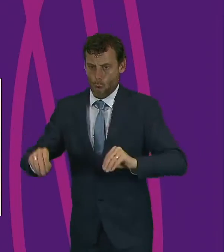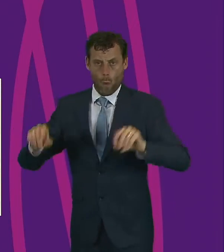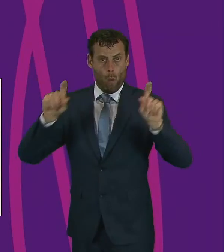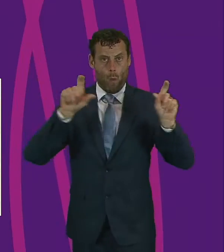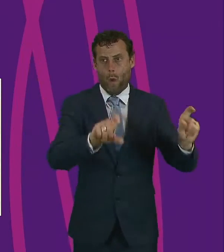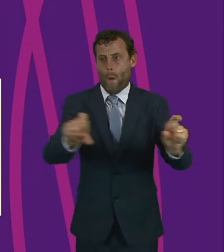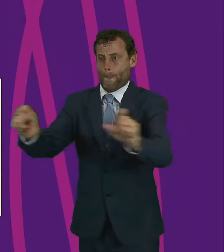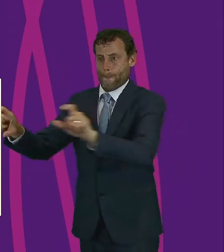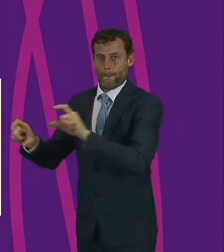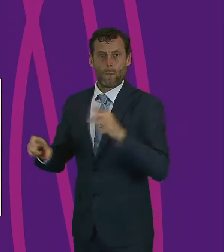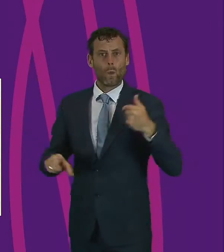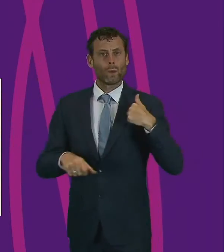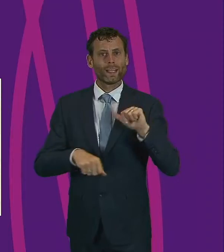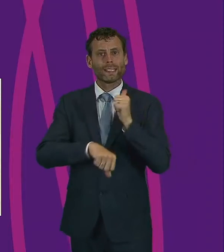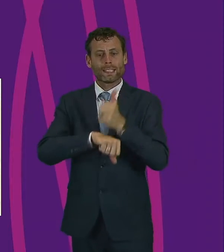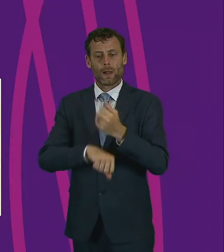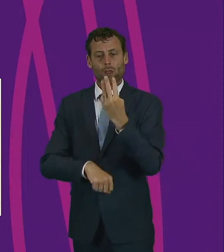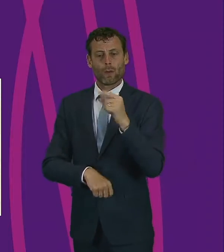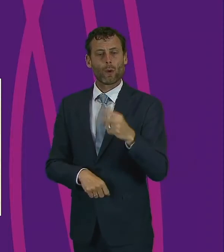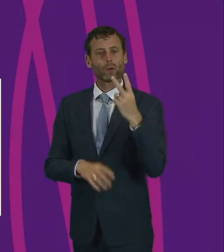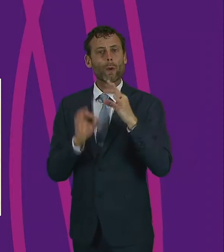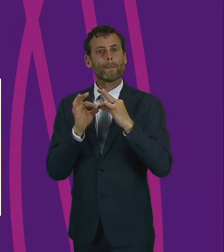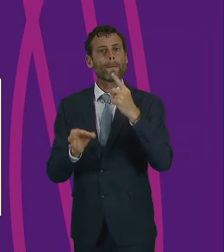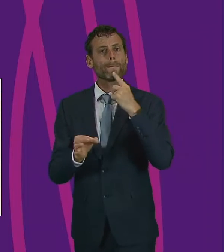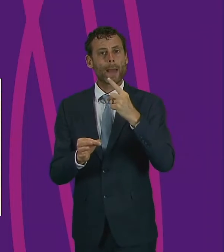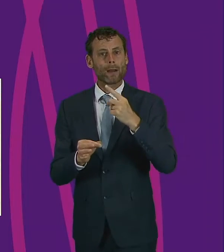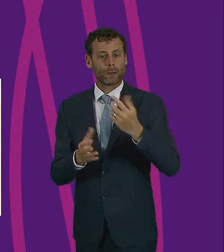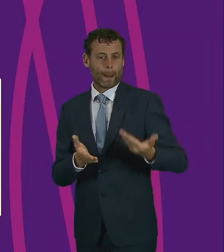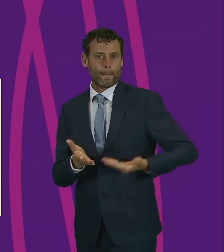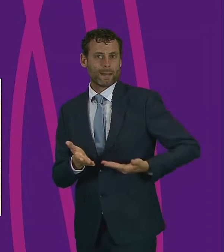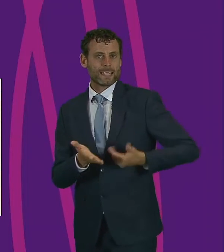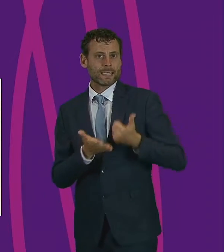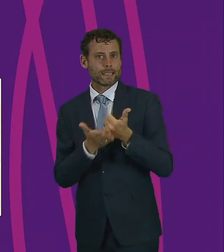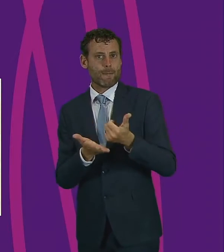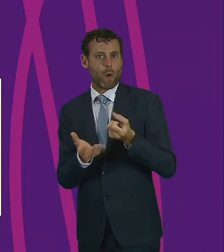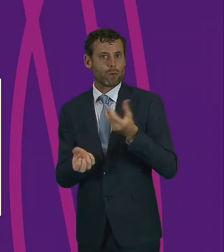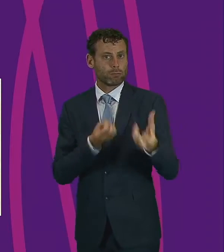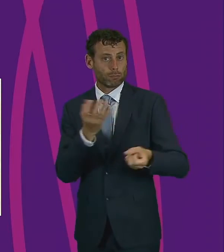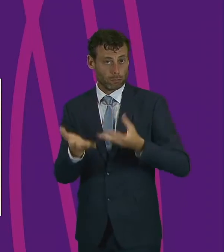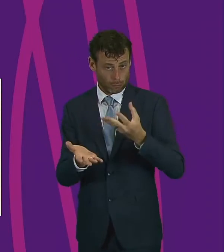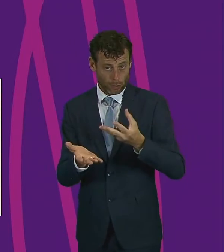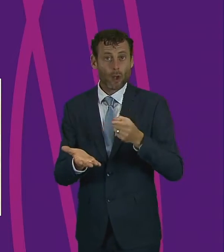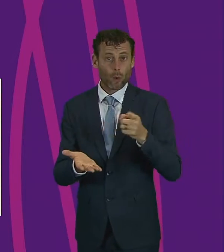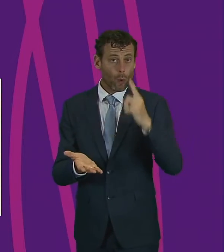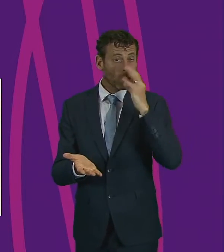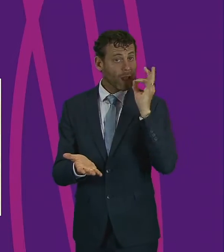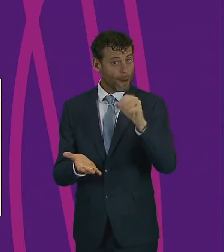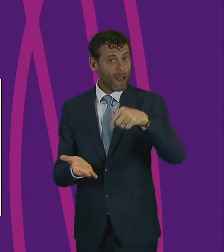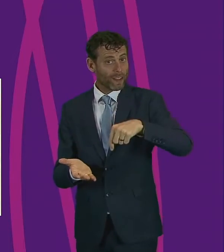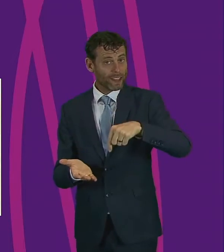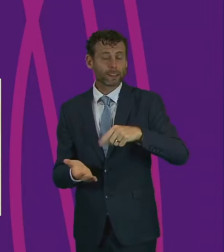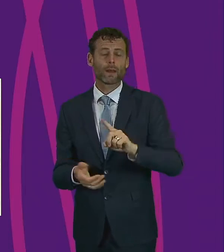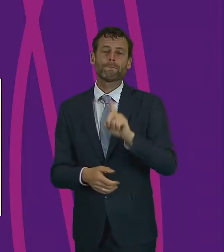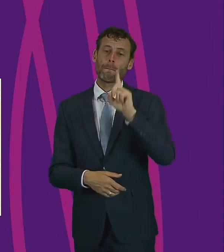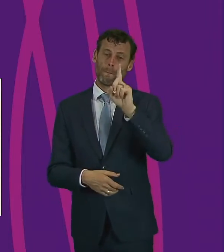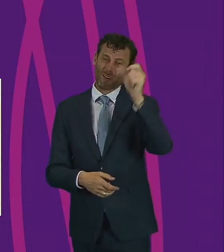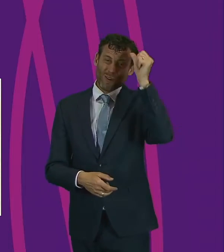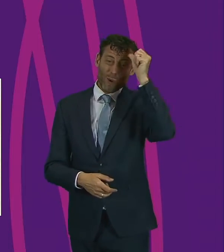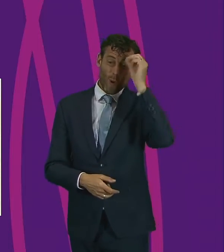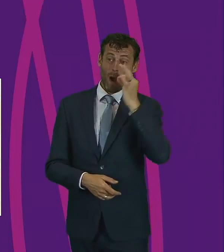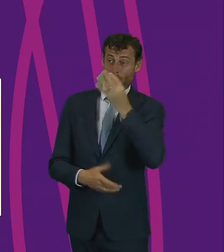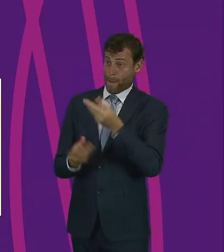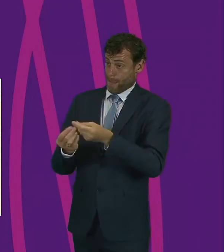£2.3 billion business support package. But we are aware that many have also had to take on debt to survive. Where we can do